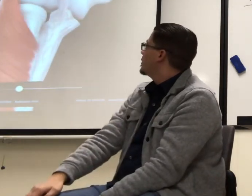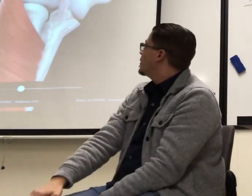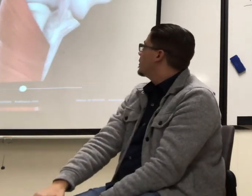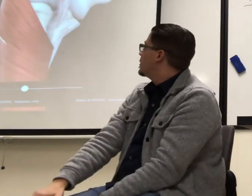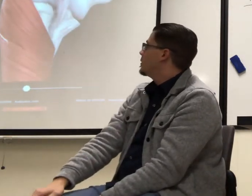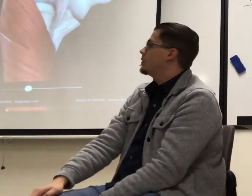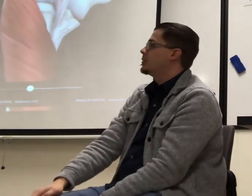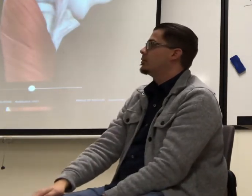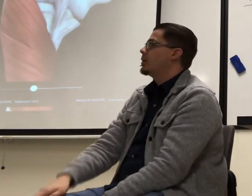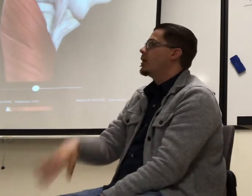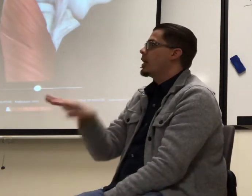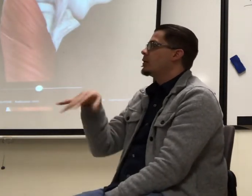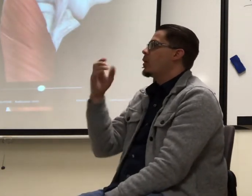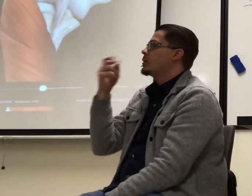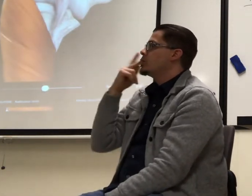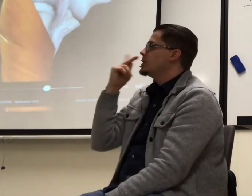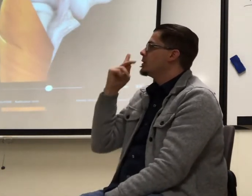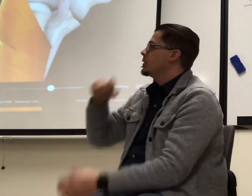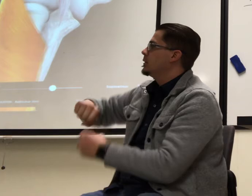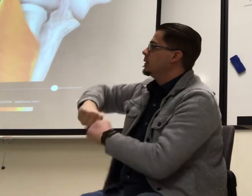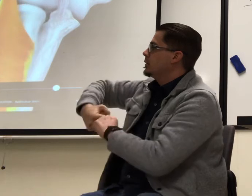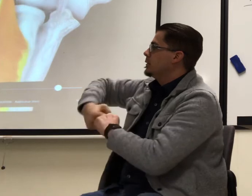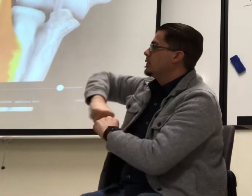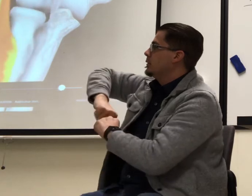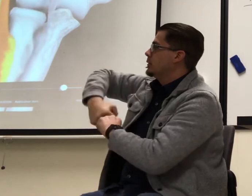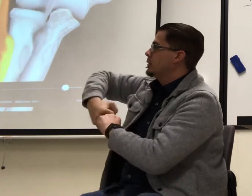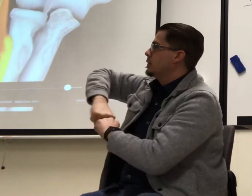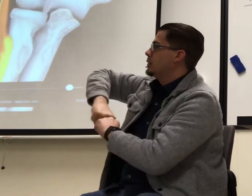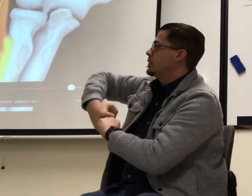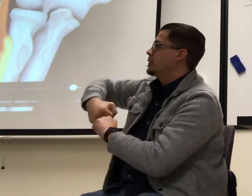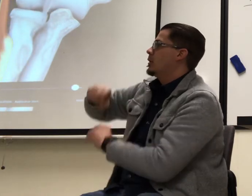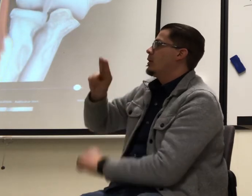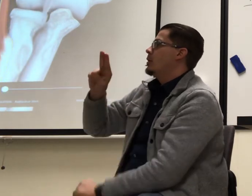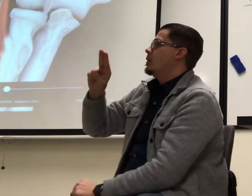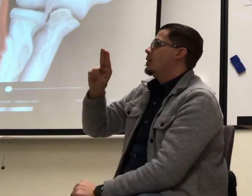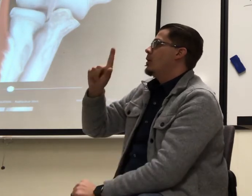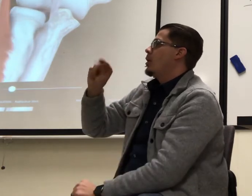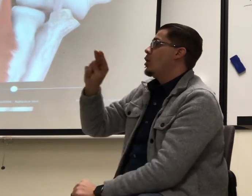So that's what I want you to see there. Is the ulna moving?